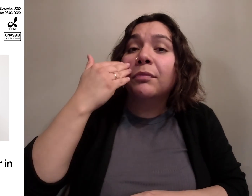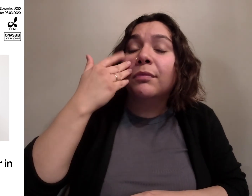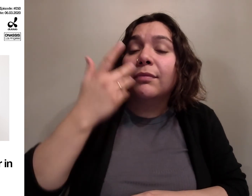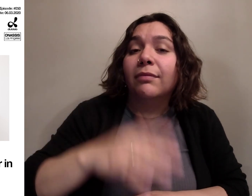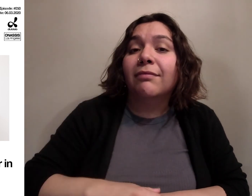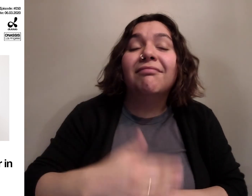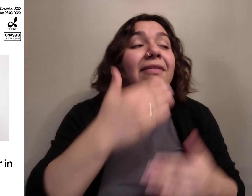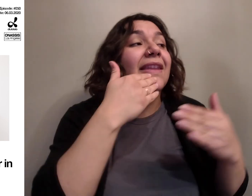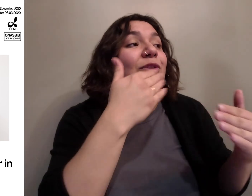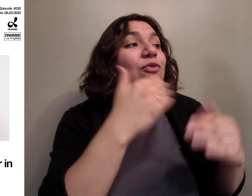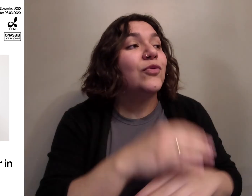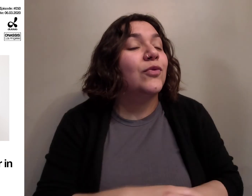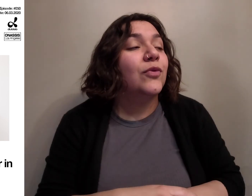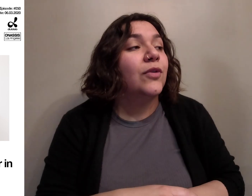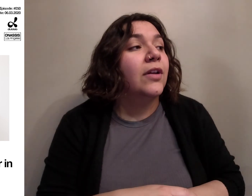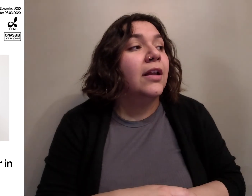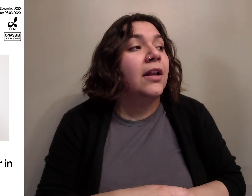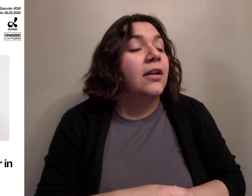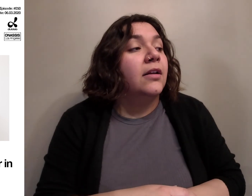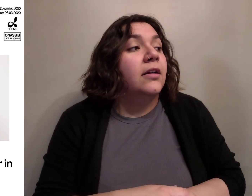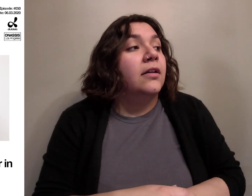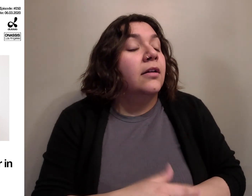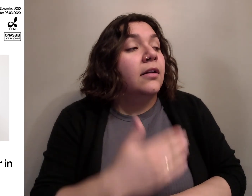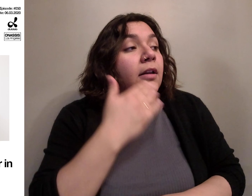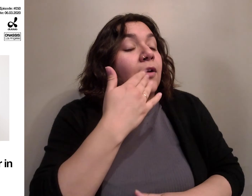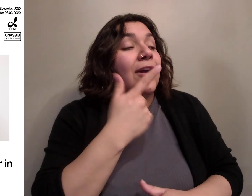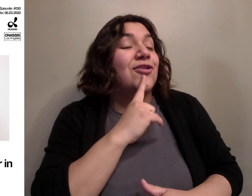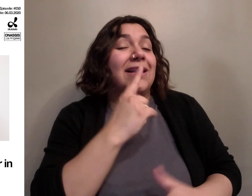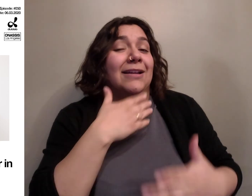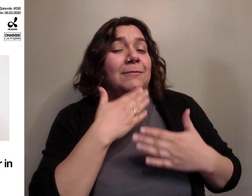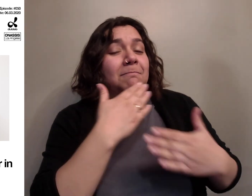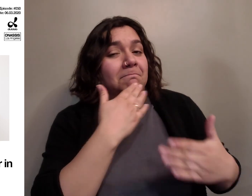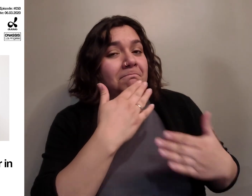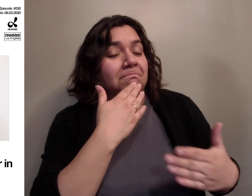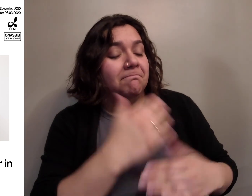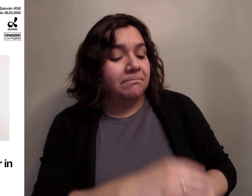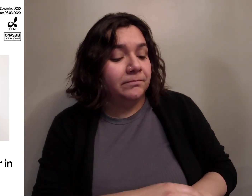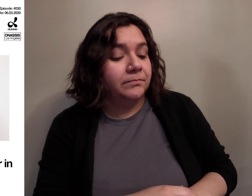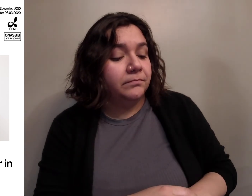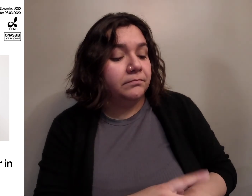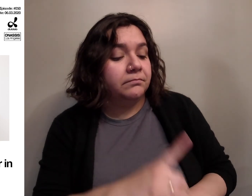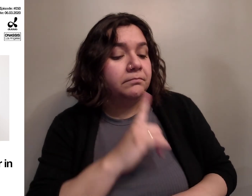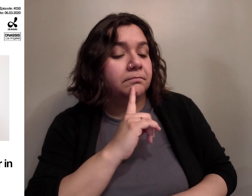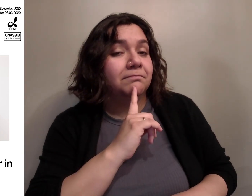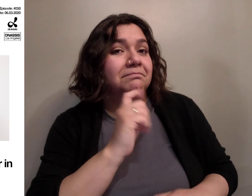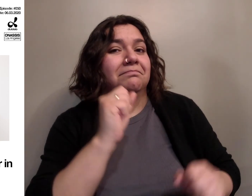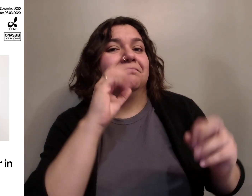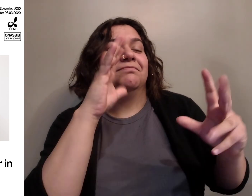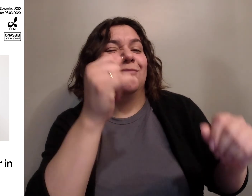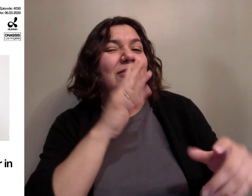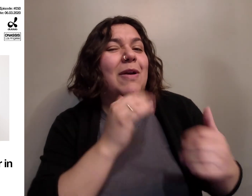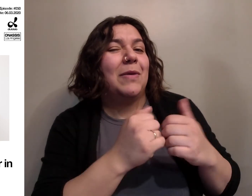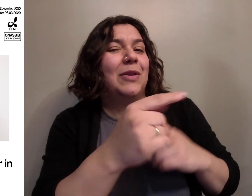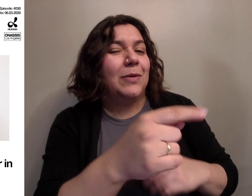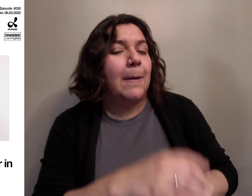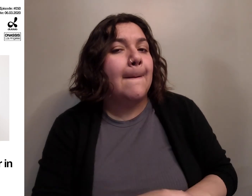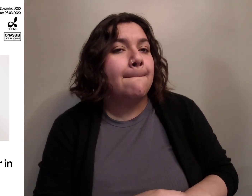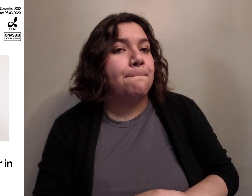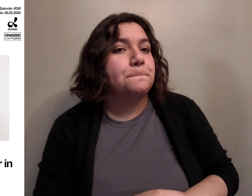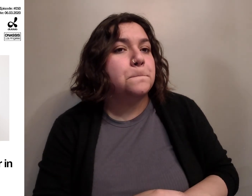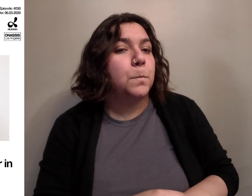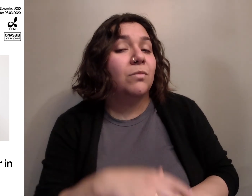Thank you. Thank you. Yeah, I know. Yeah. No, but thank you. I express my gratitude to